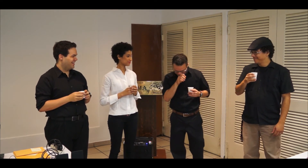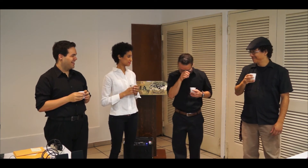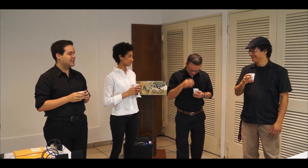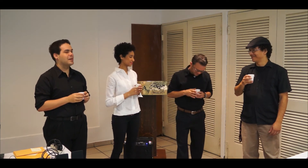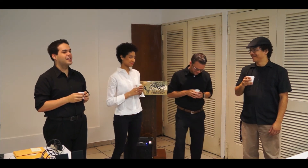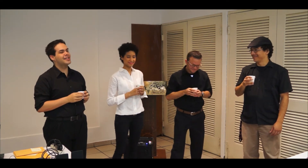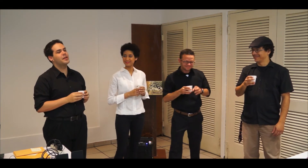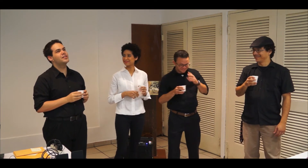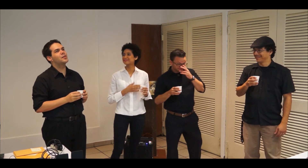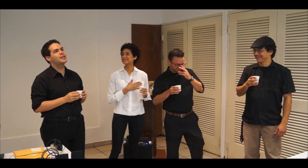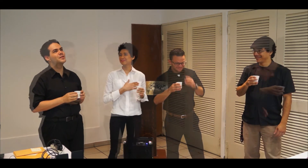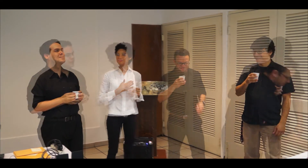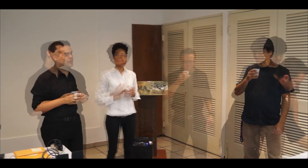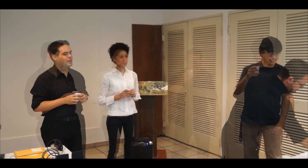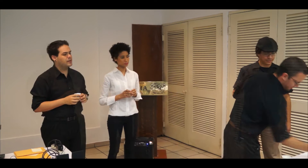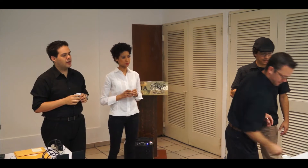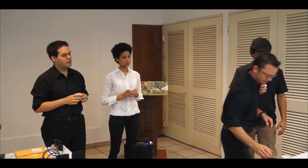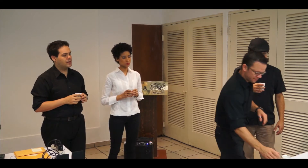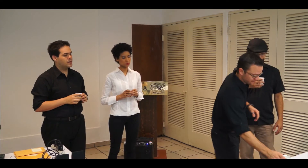Se me hincha el corazón Tercer paso de la degustación